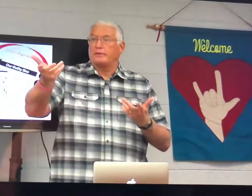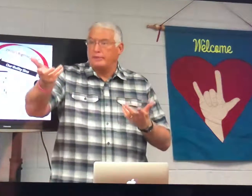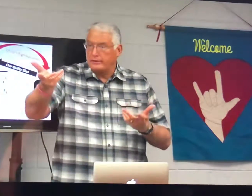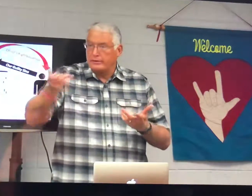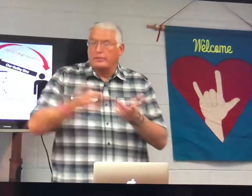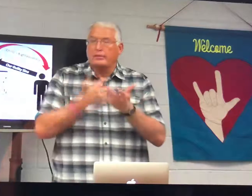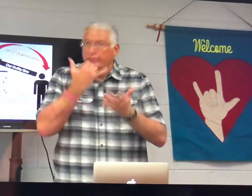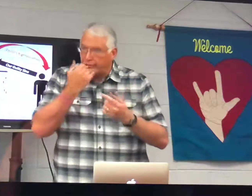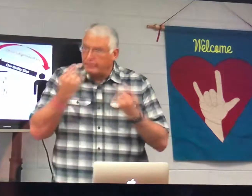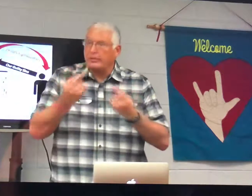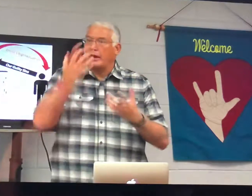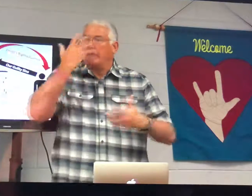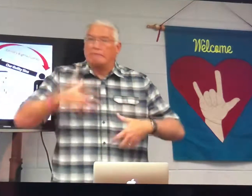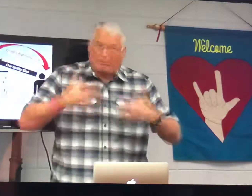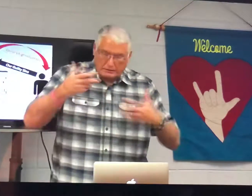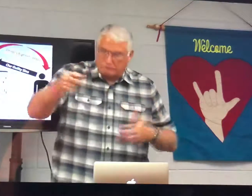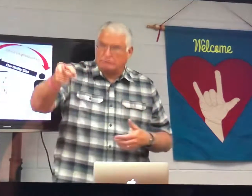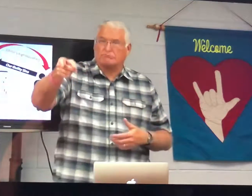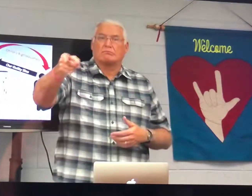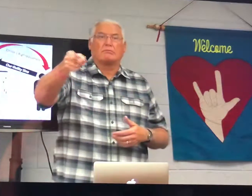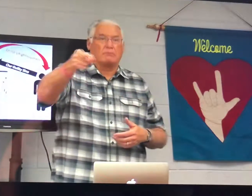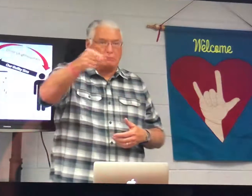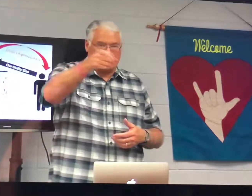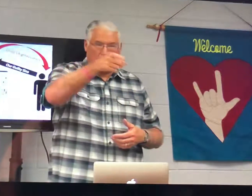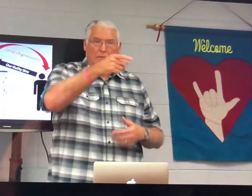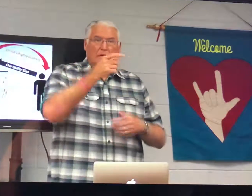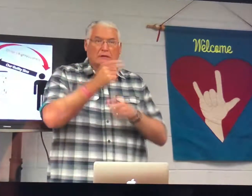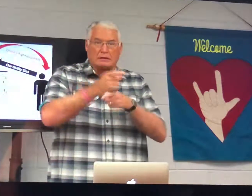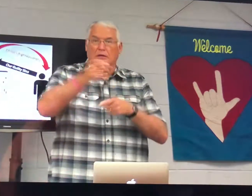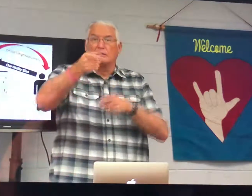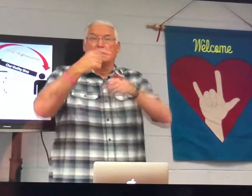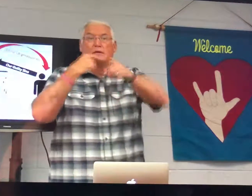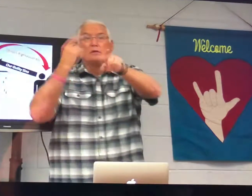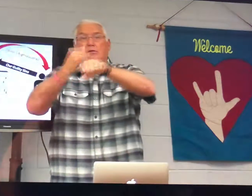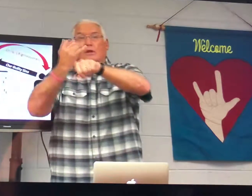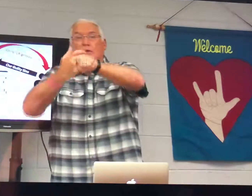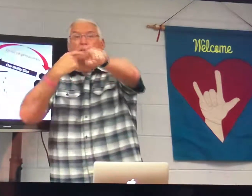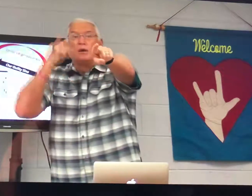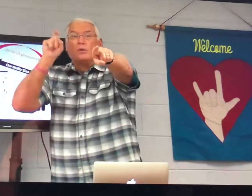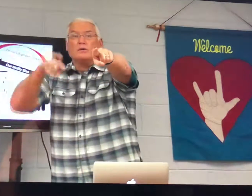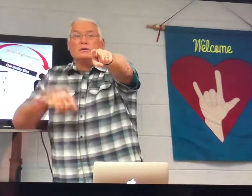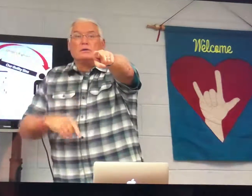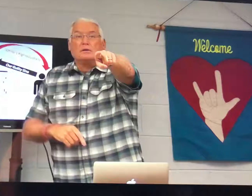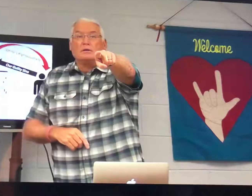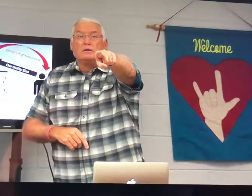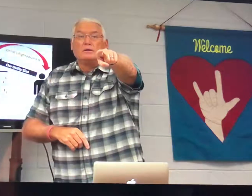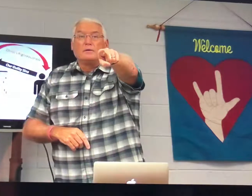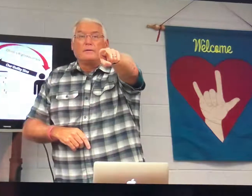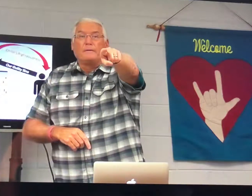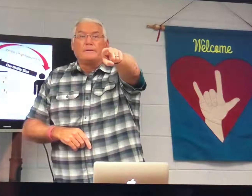So a strikeout of the first man he faces, and here is Jonathan Scope. He's gotten hot